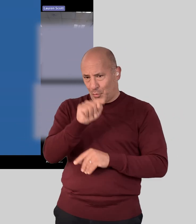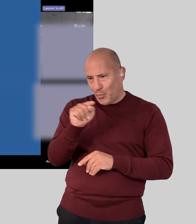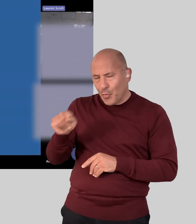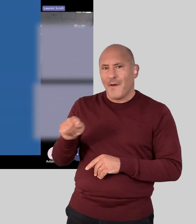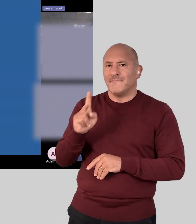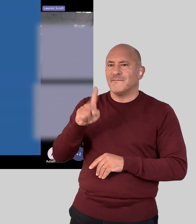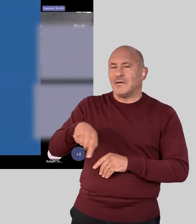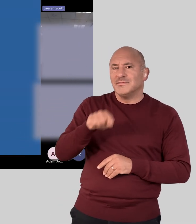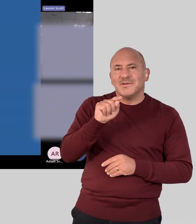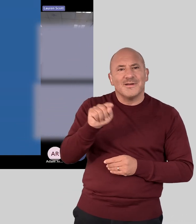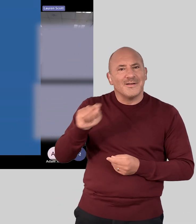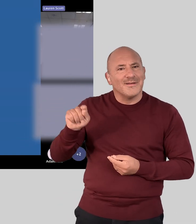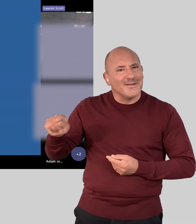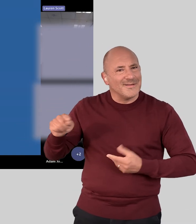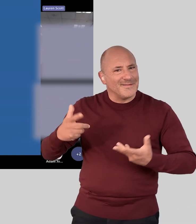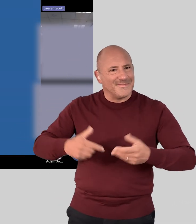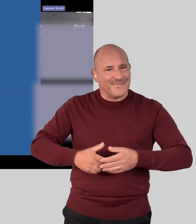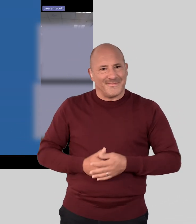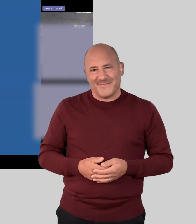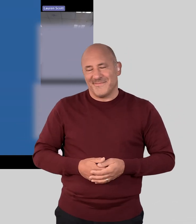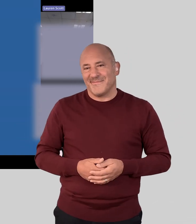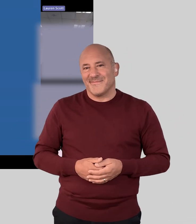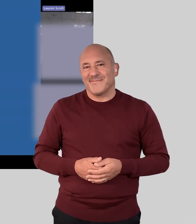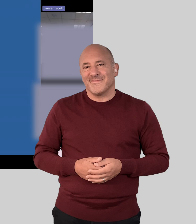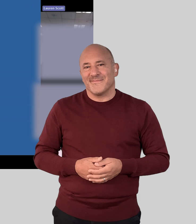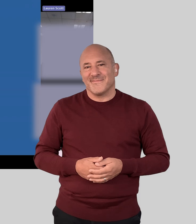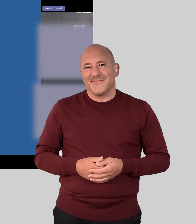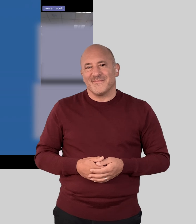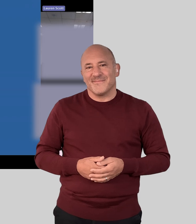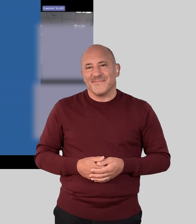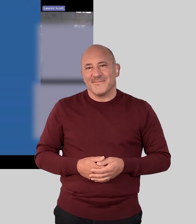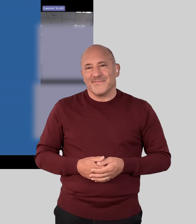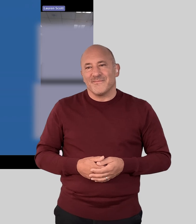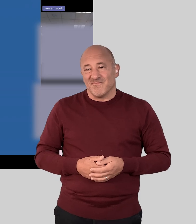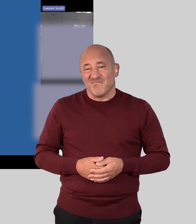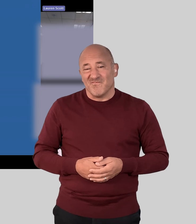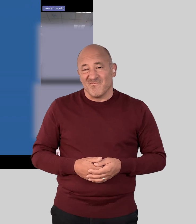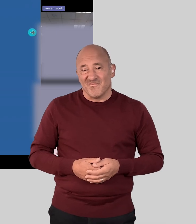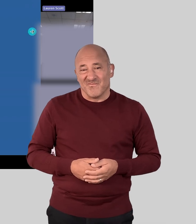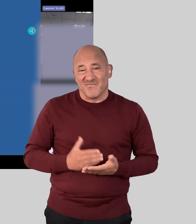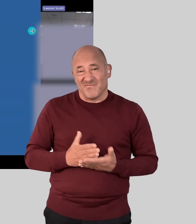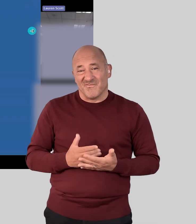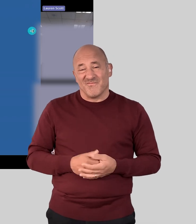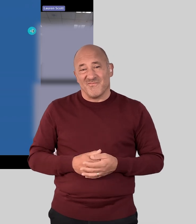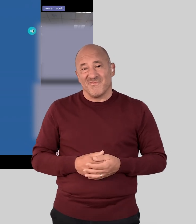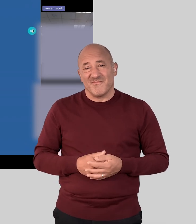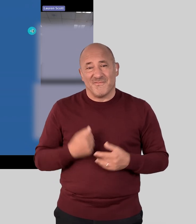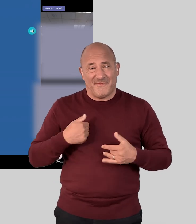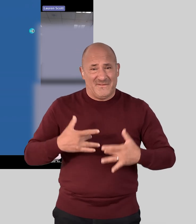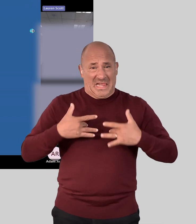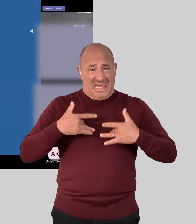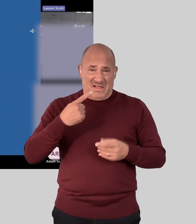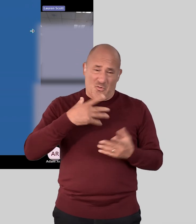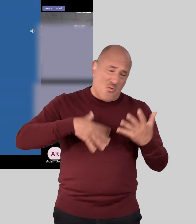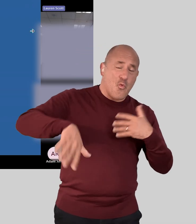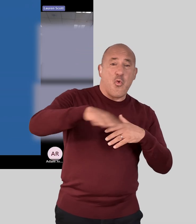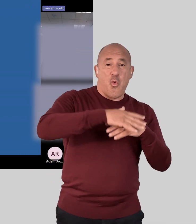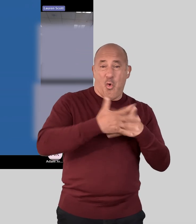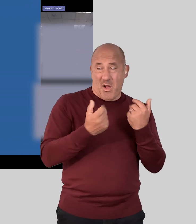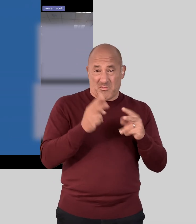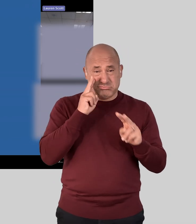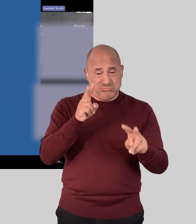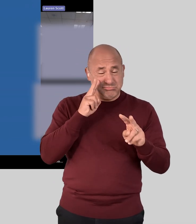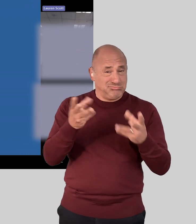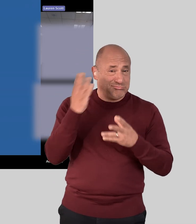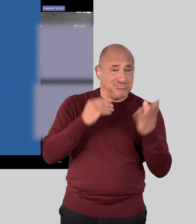this global phenomenon that exists in everyone's world now, I think. Everyone kind